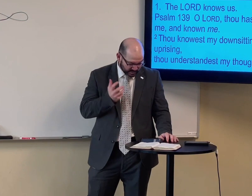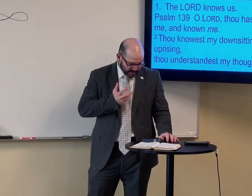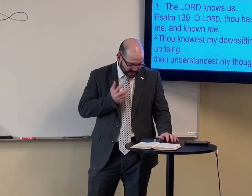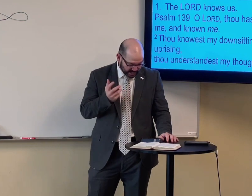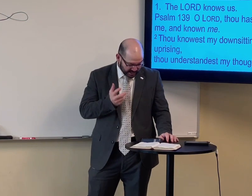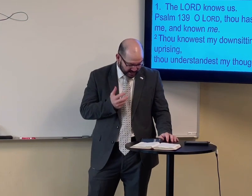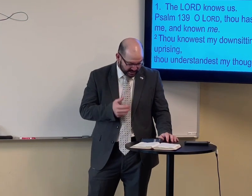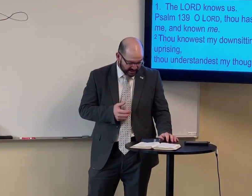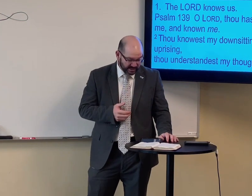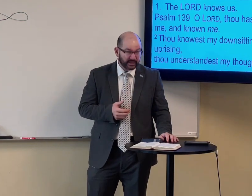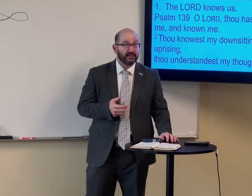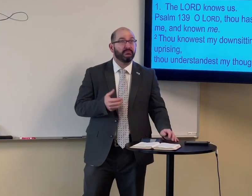Wow.